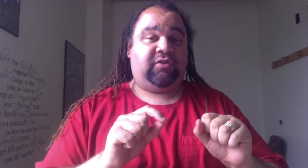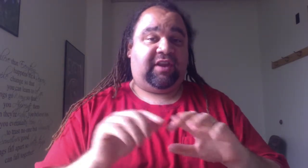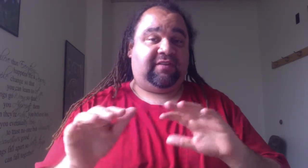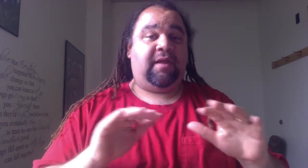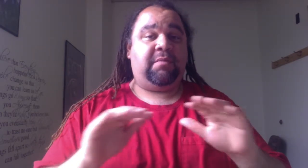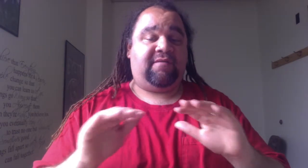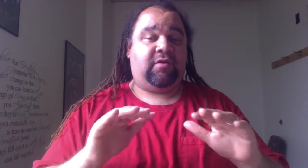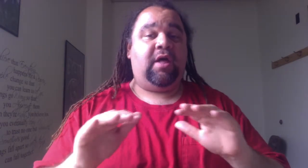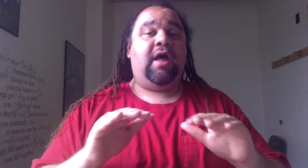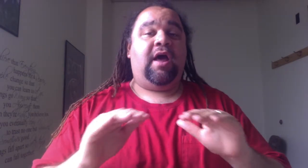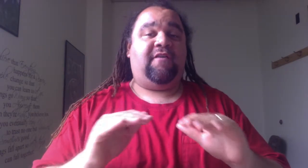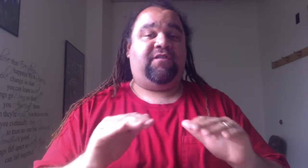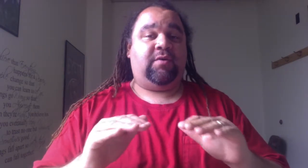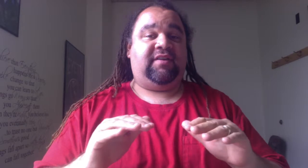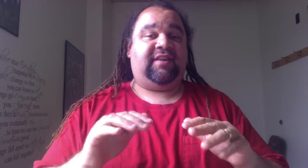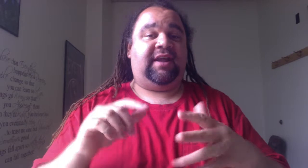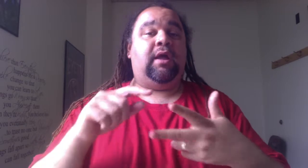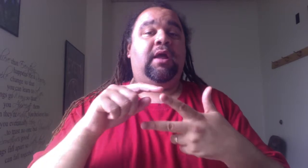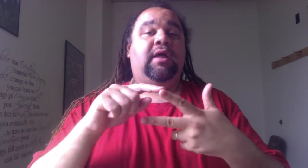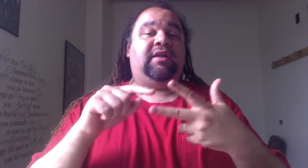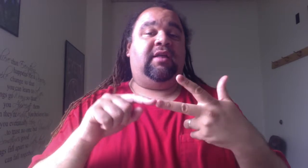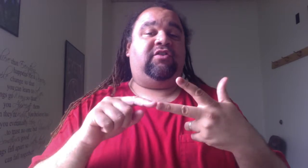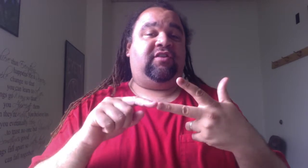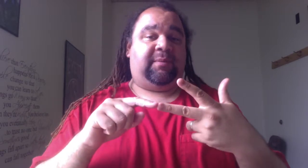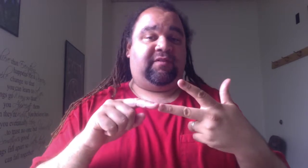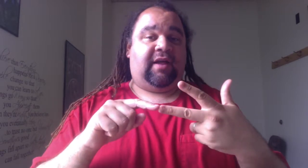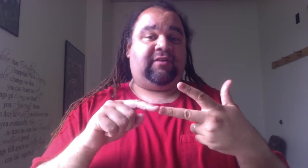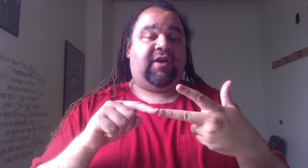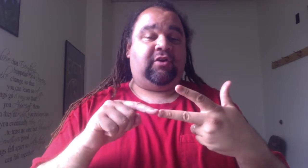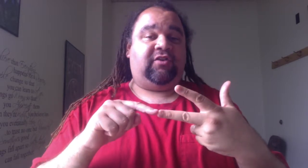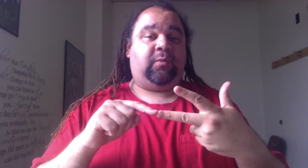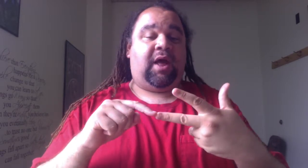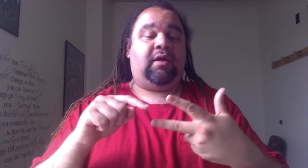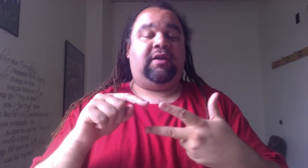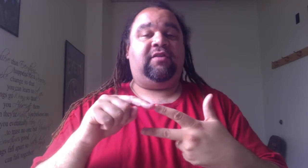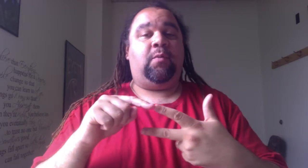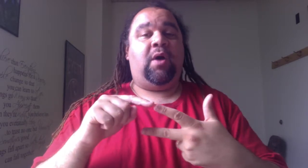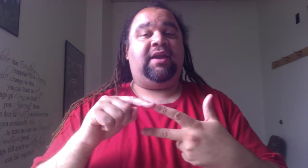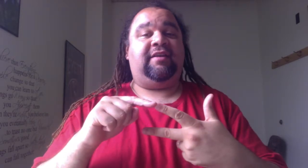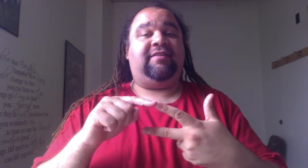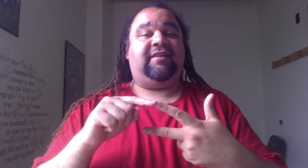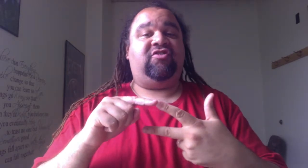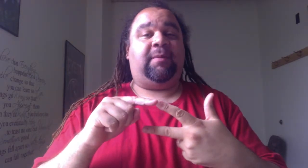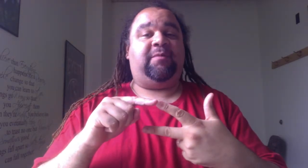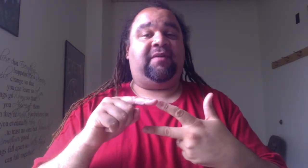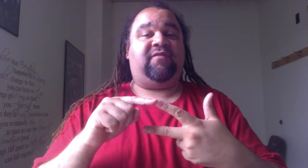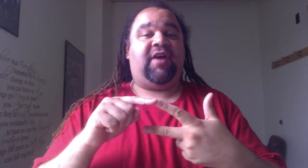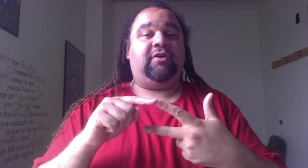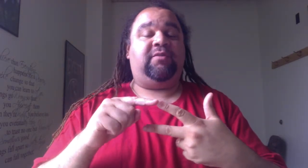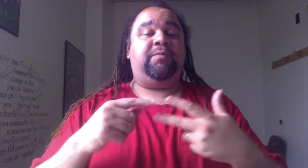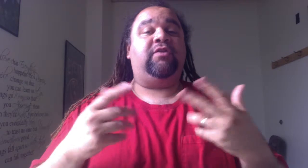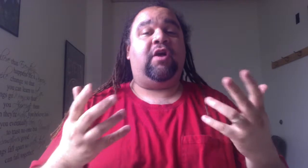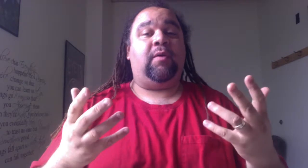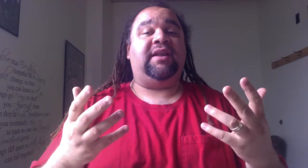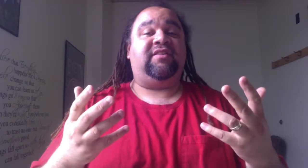at some level of fluency the other two types of classifiers as well. And so one is size and shape specifiers. So in